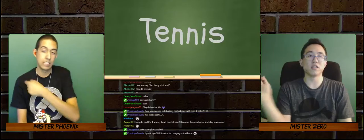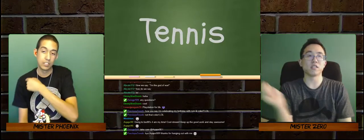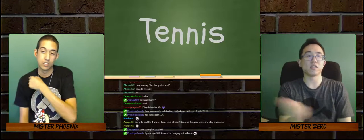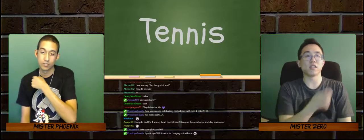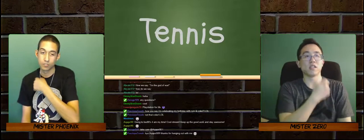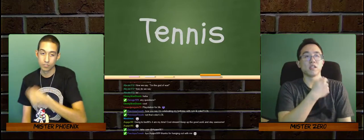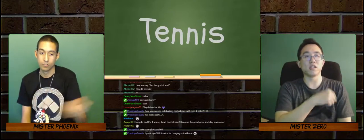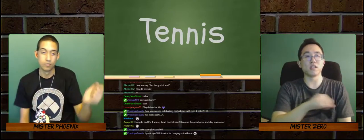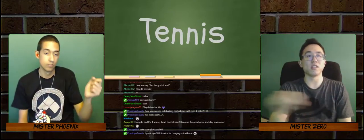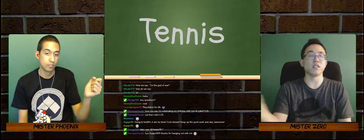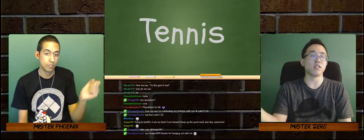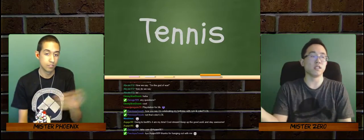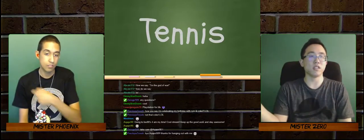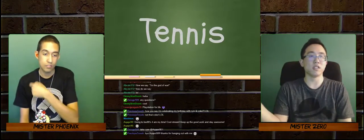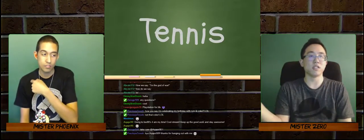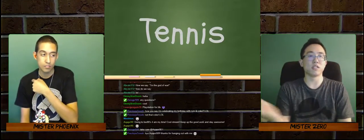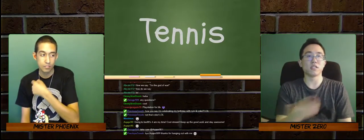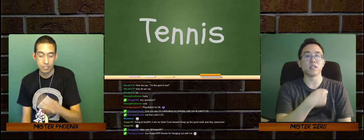Tennis.